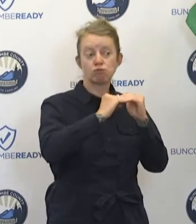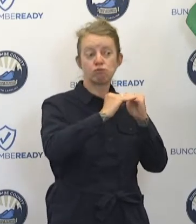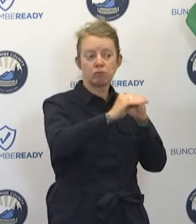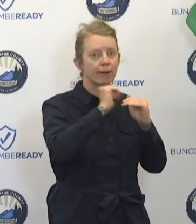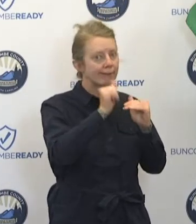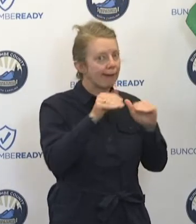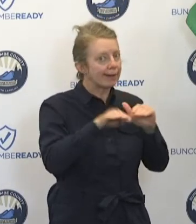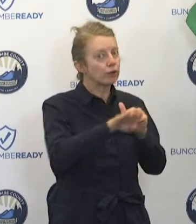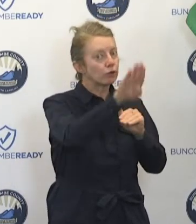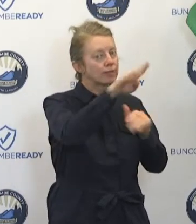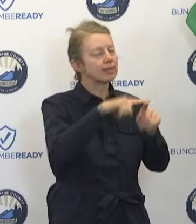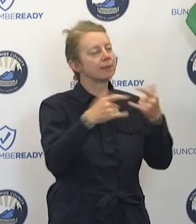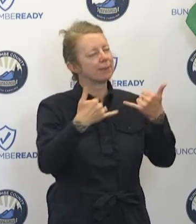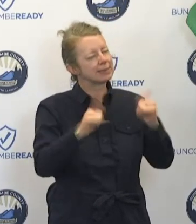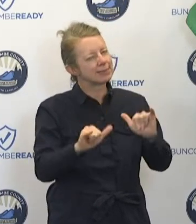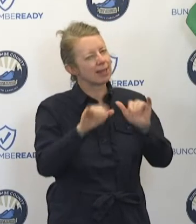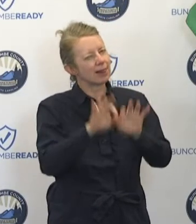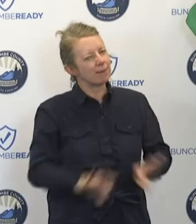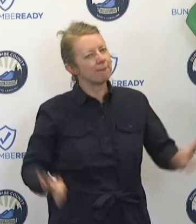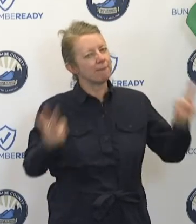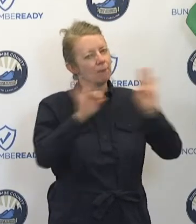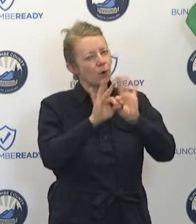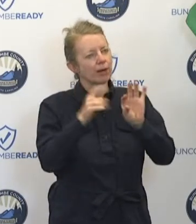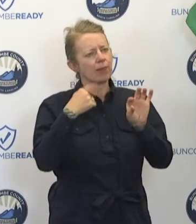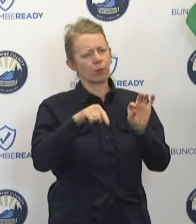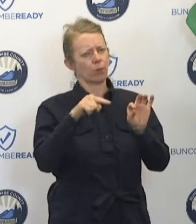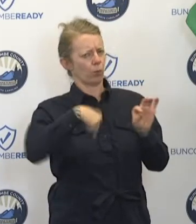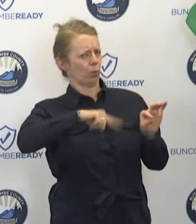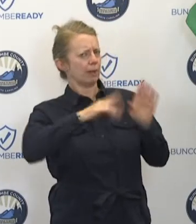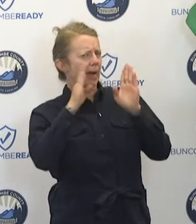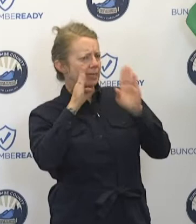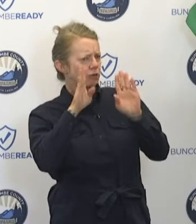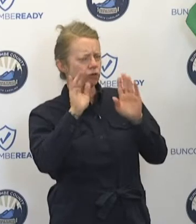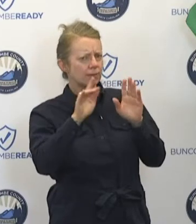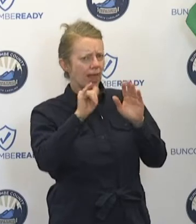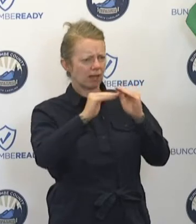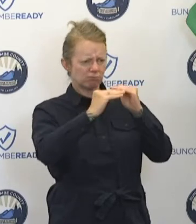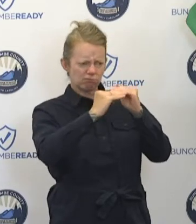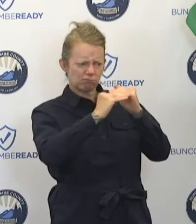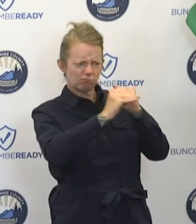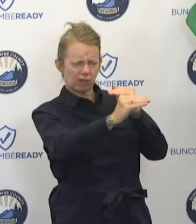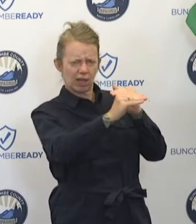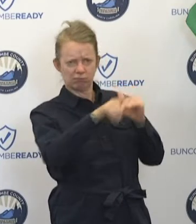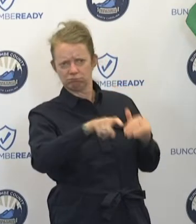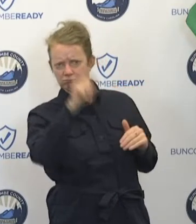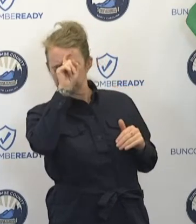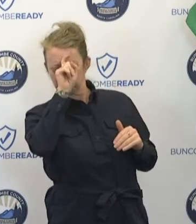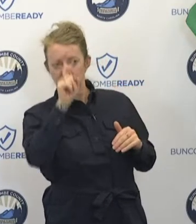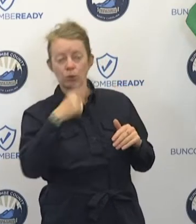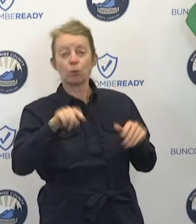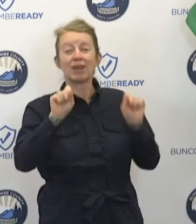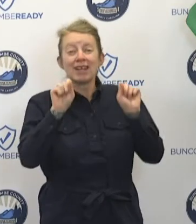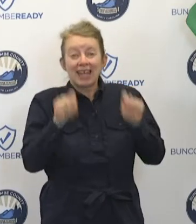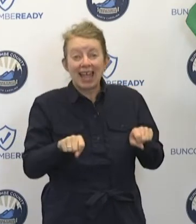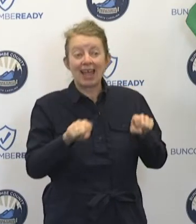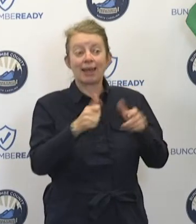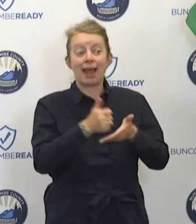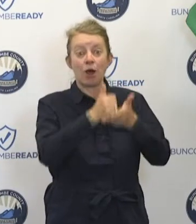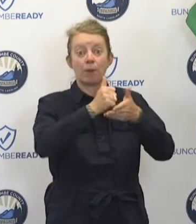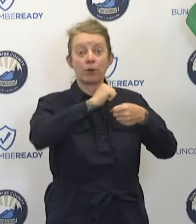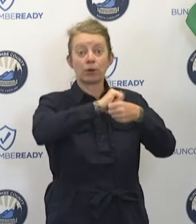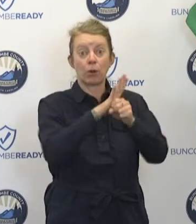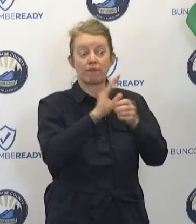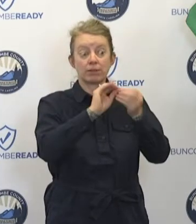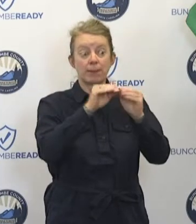we pay attention to this continued leveling off. We can get these numbers down further if we are vigilant about